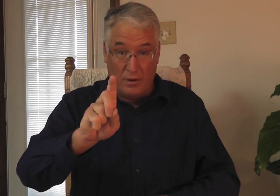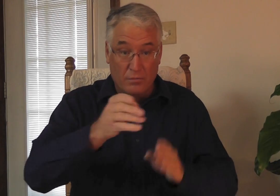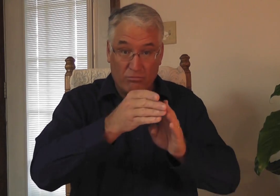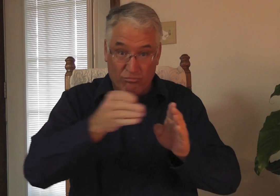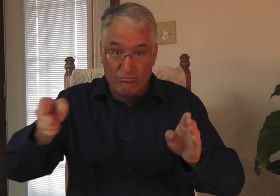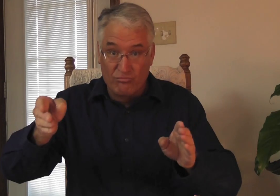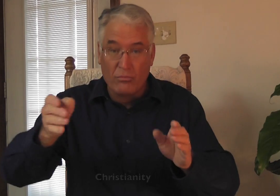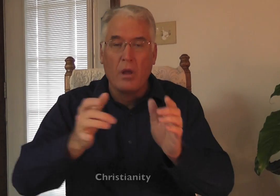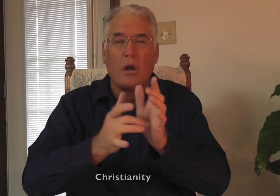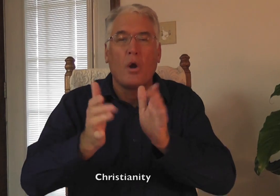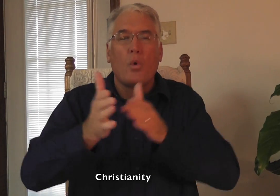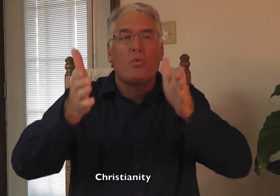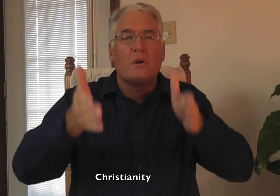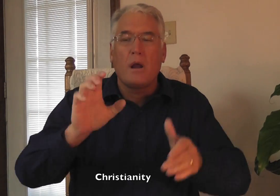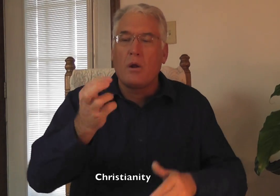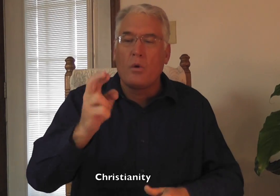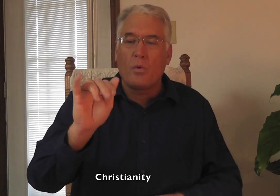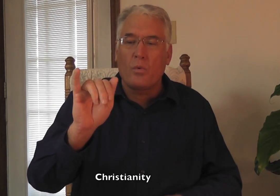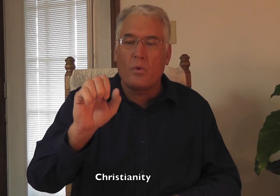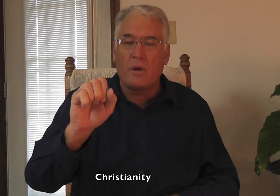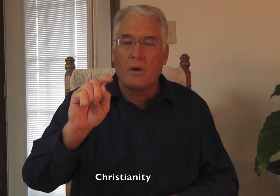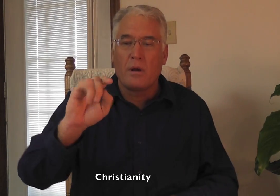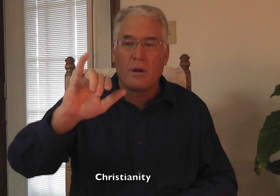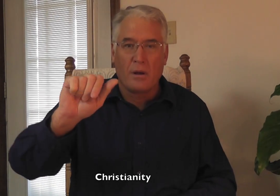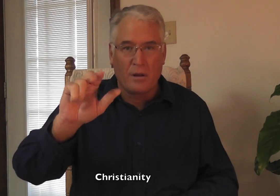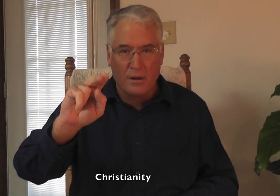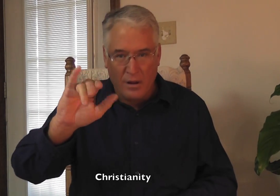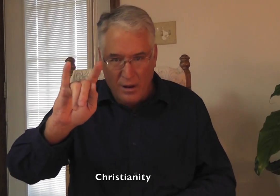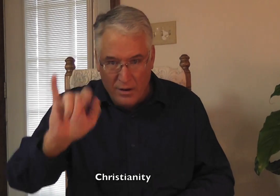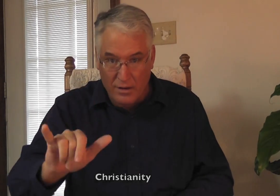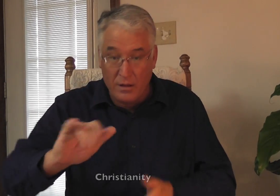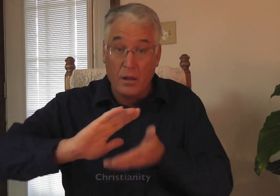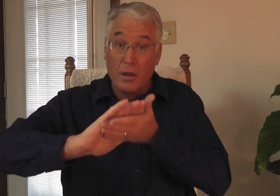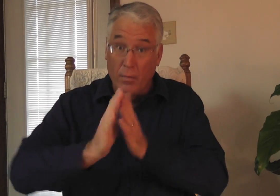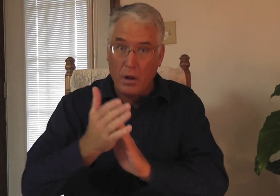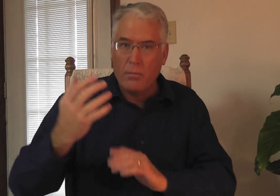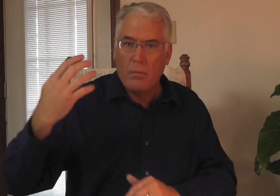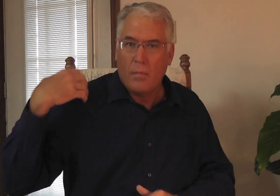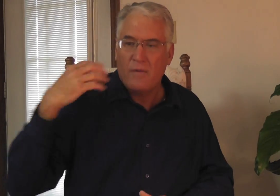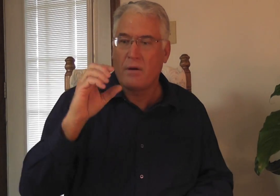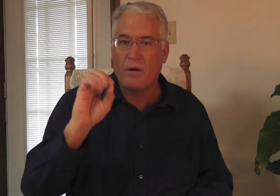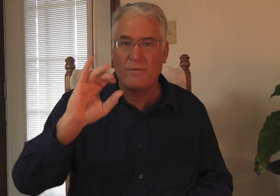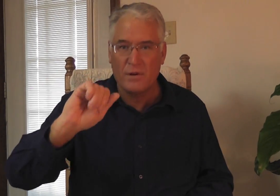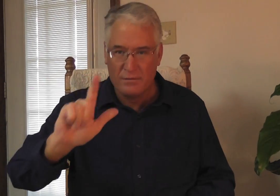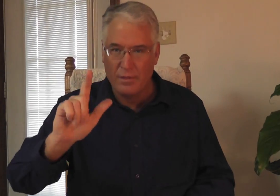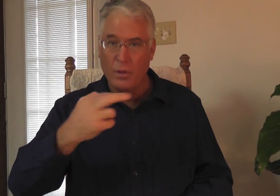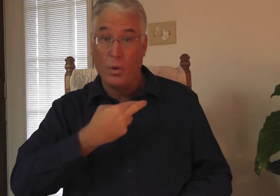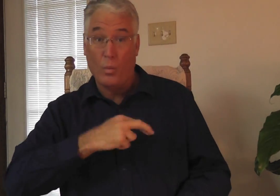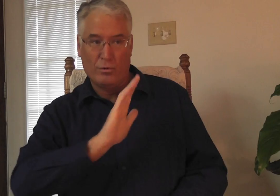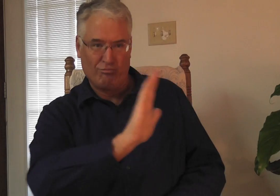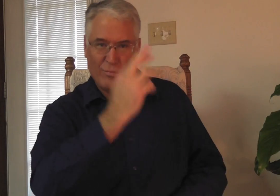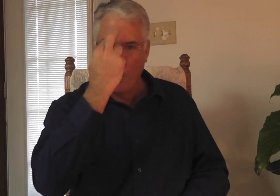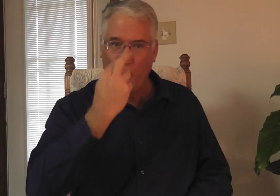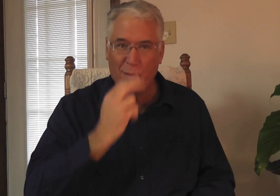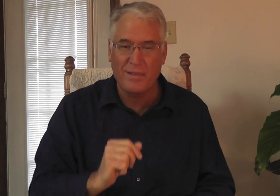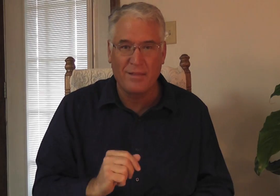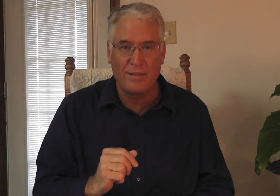After 300 A.D., Christianity, it became the official religion of